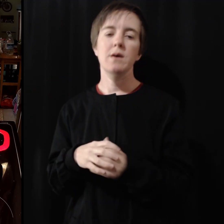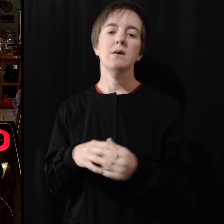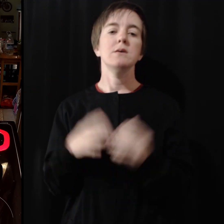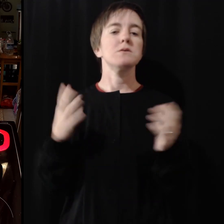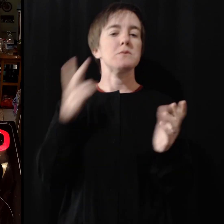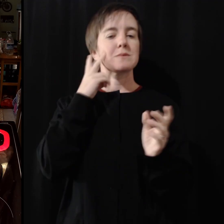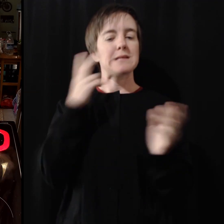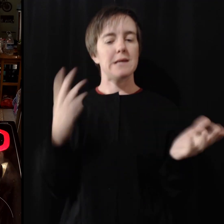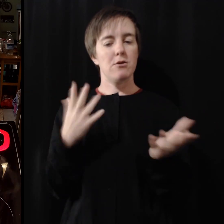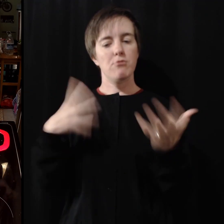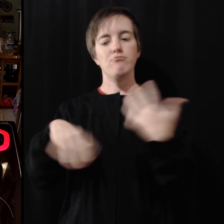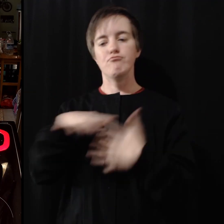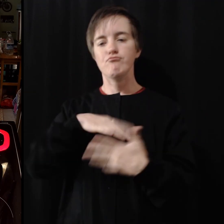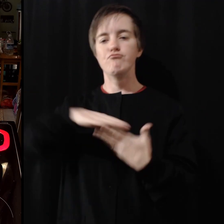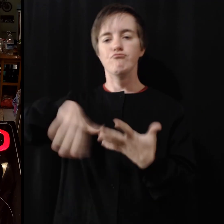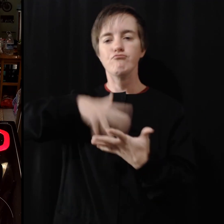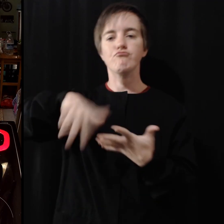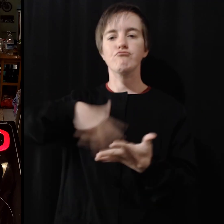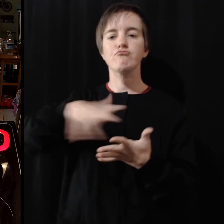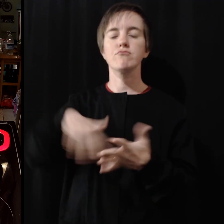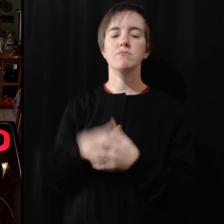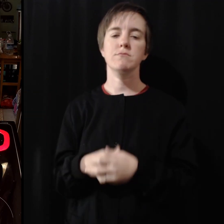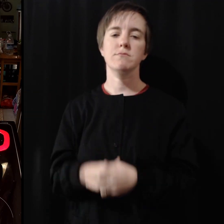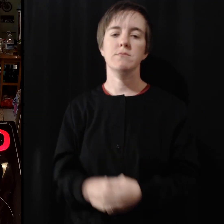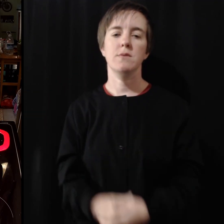So here this gets mixed in,